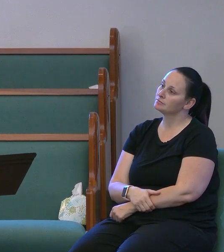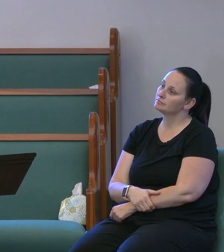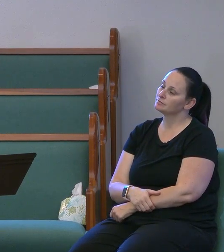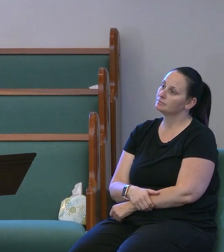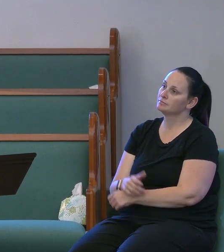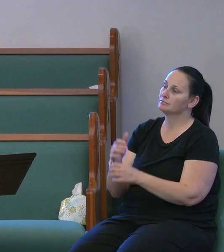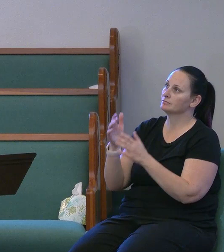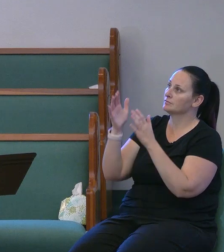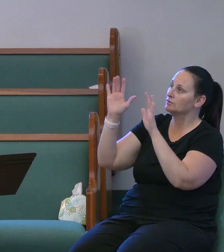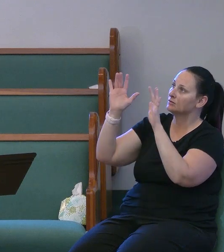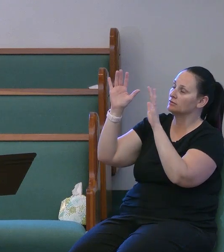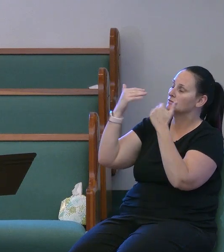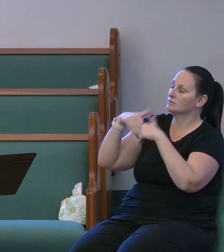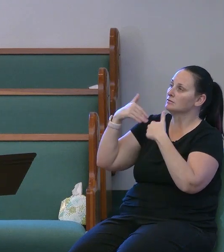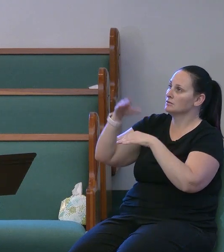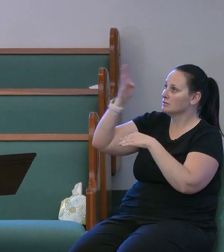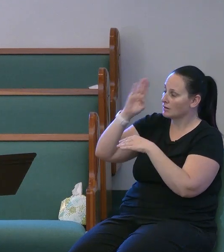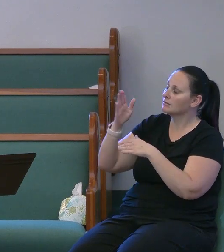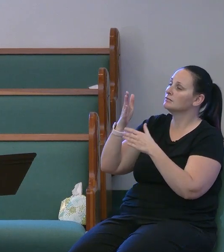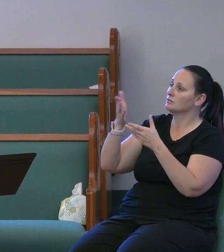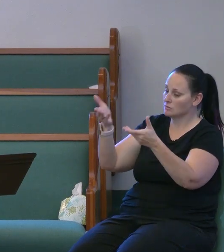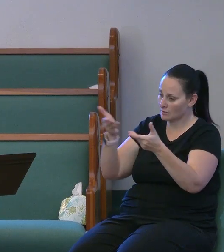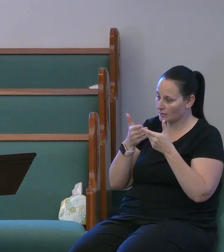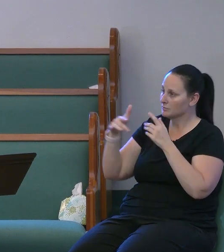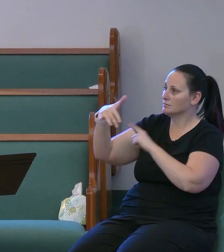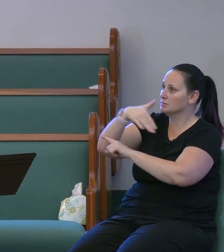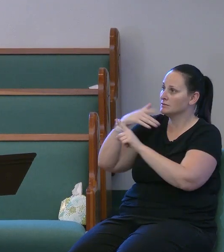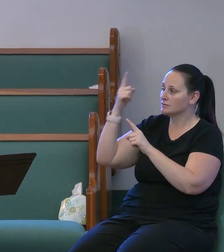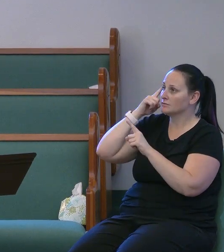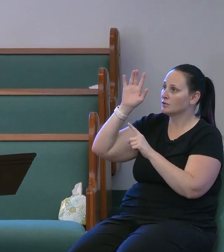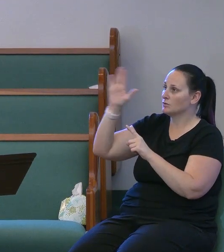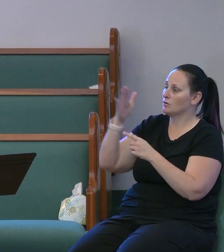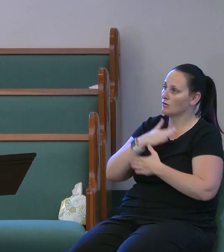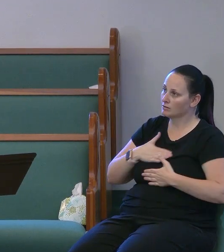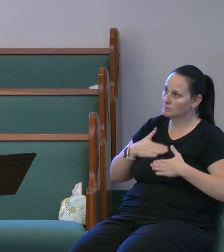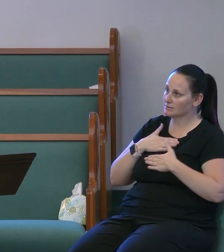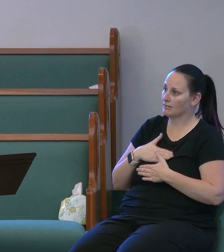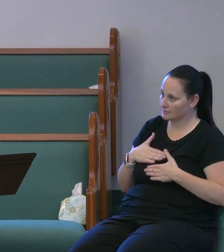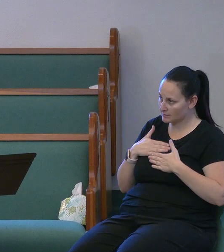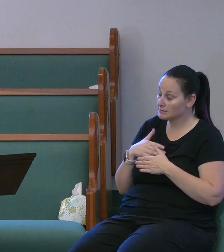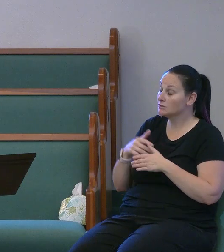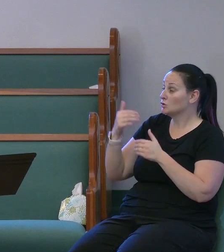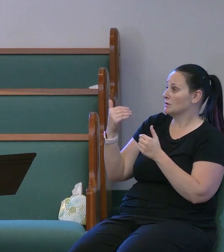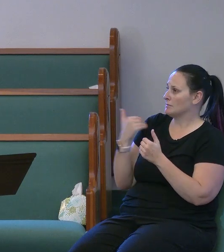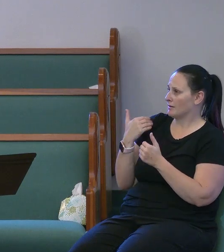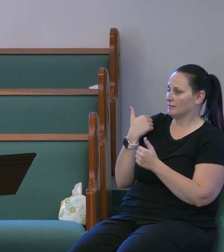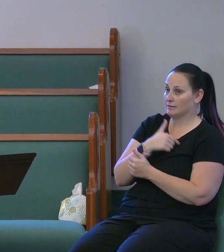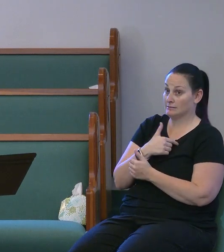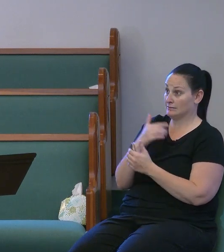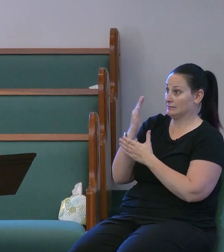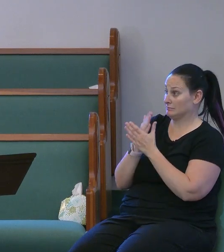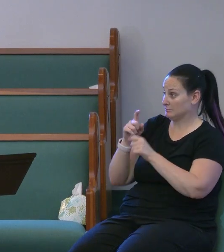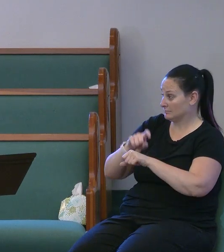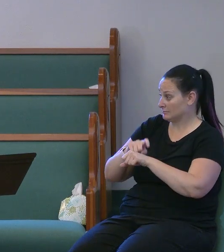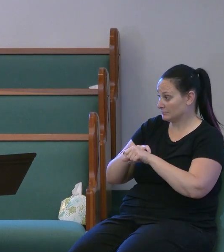Gracious God, help us to create the welcoming space of your radical hospitality. Remind